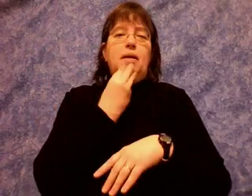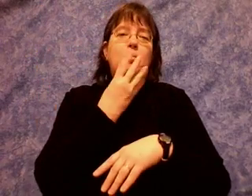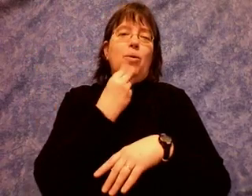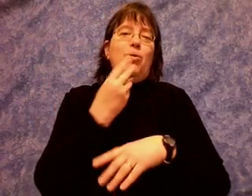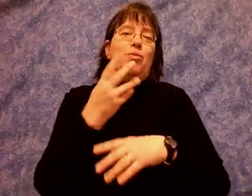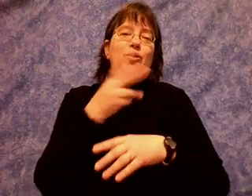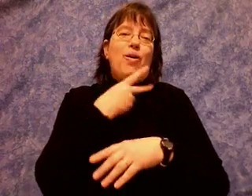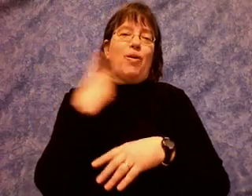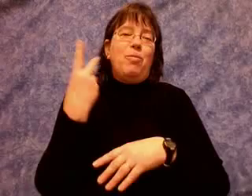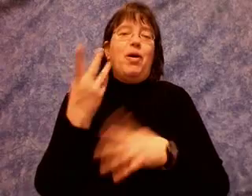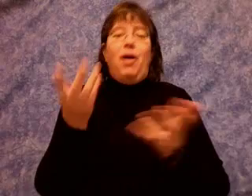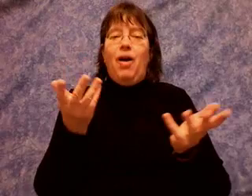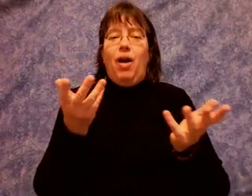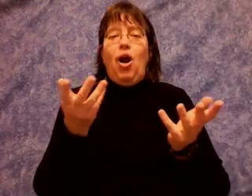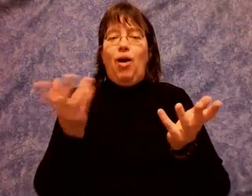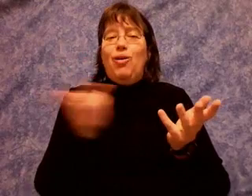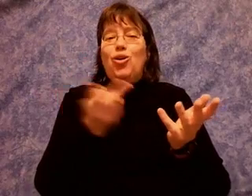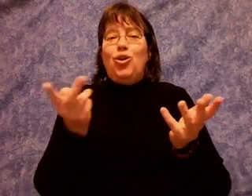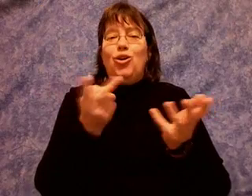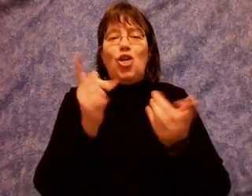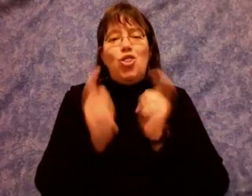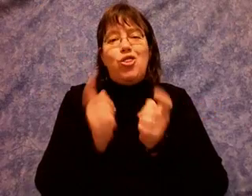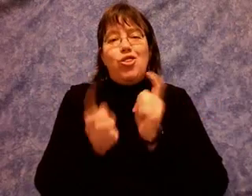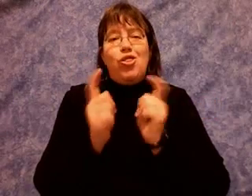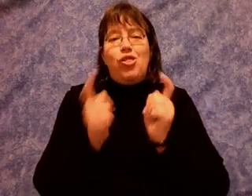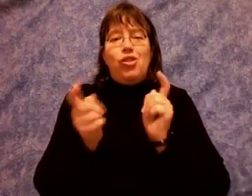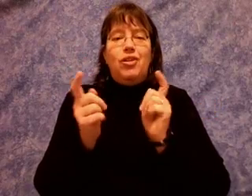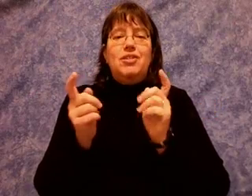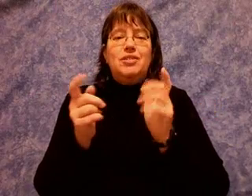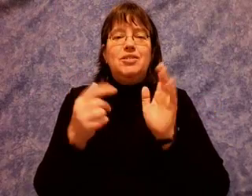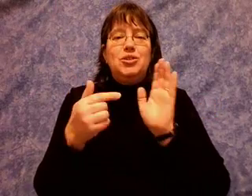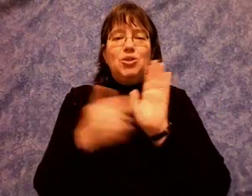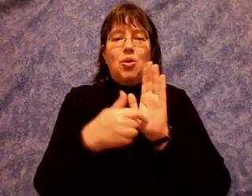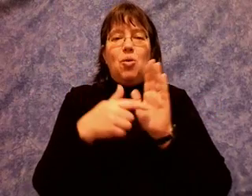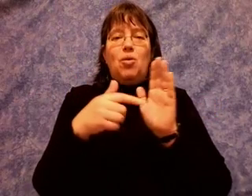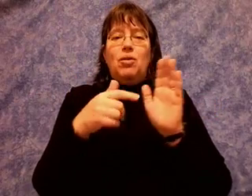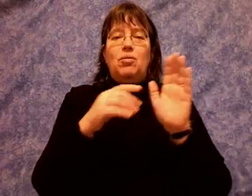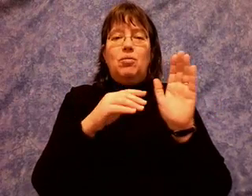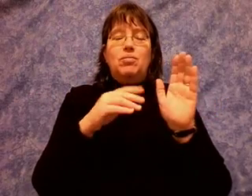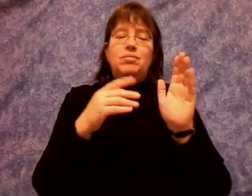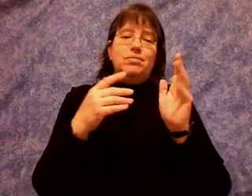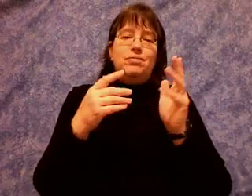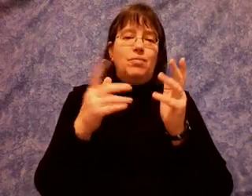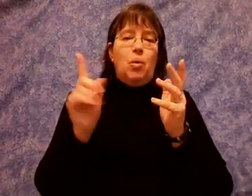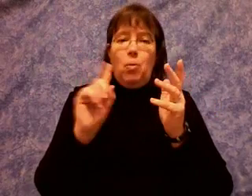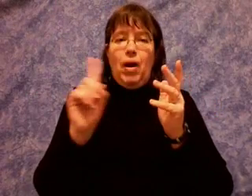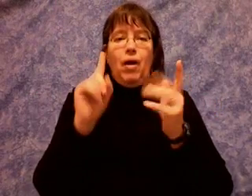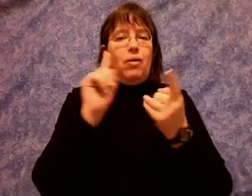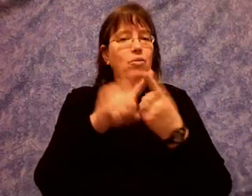That's verbs in ASL pretty much behave a lot like Hebrew verbs. There's a lot of inflection.